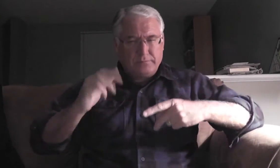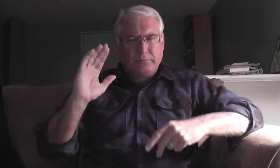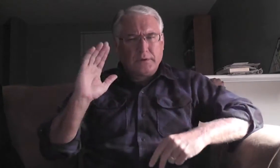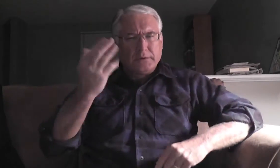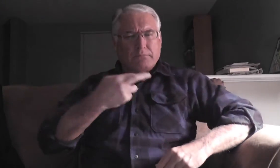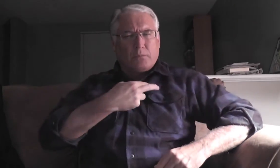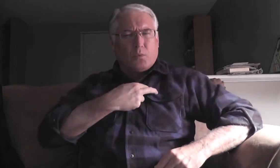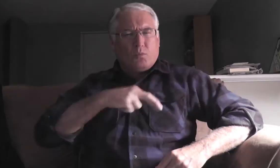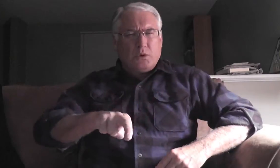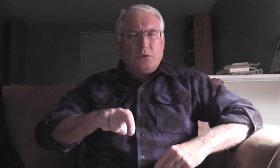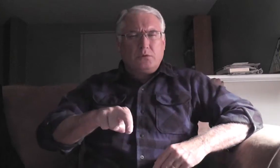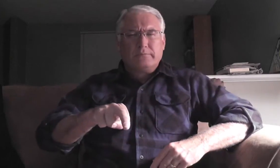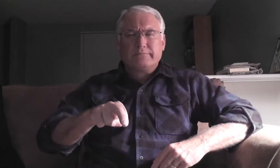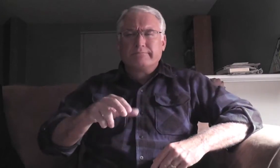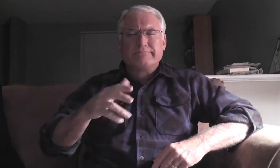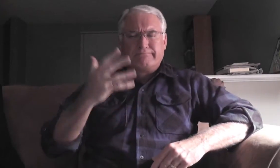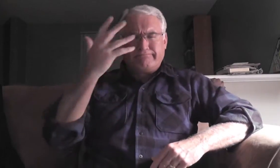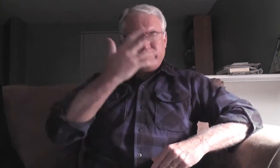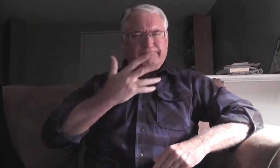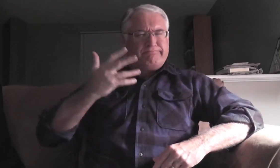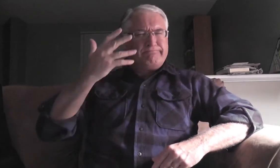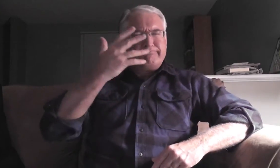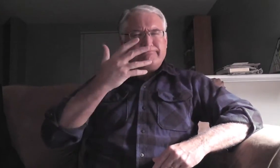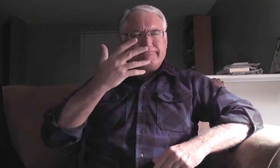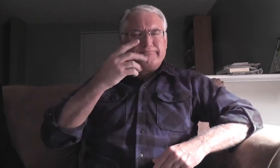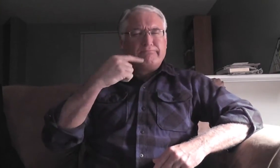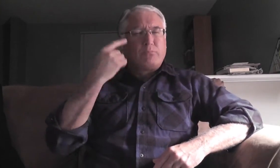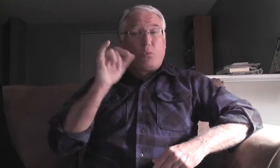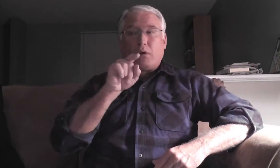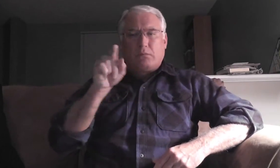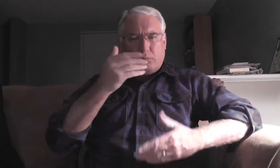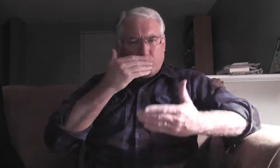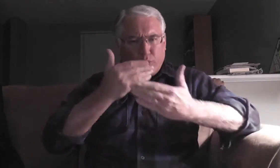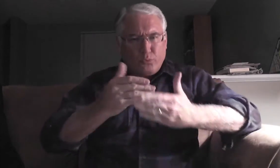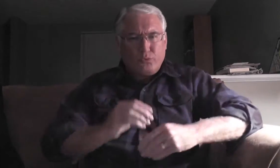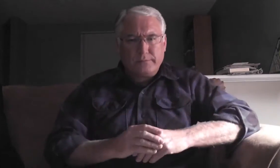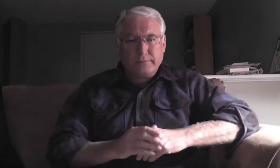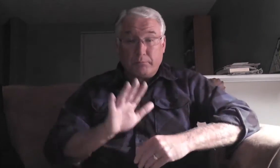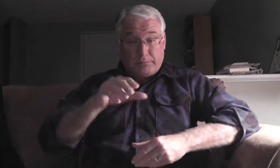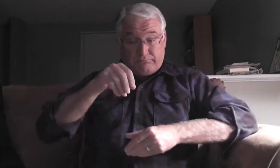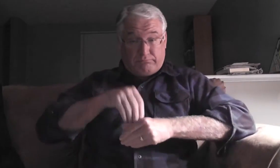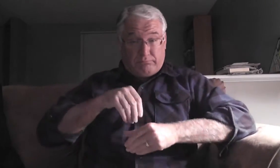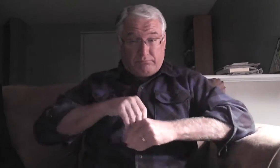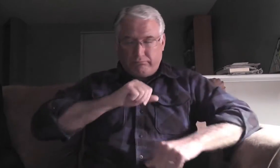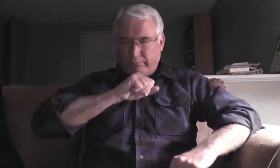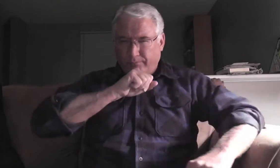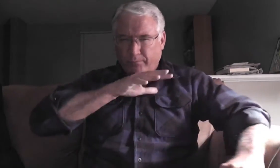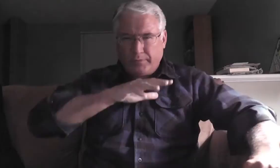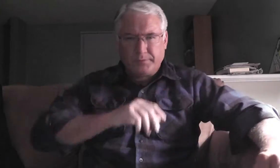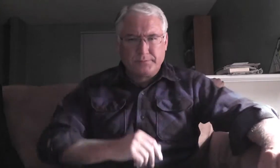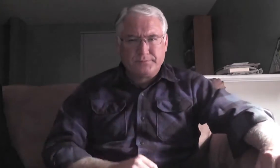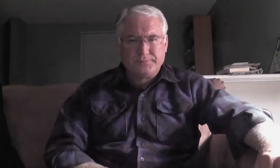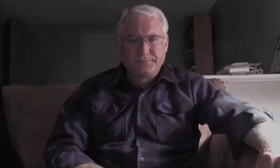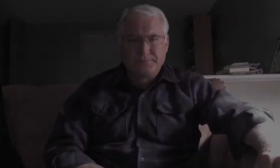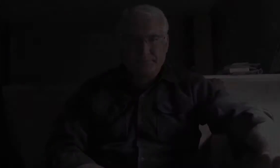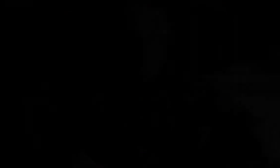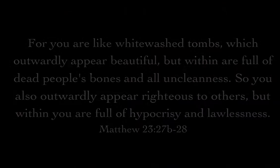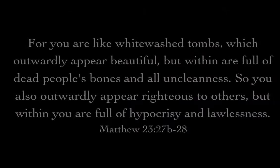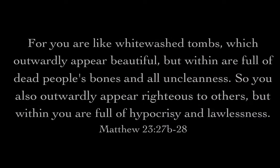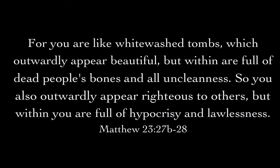with the Pharisees. You know, they were so religious and they looked so good on the outside, but inside they were filthy. For you